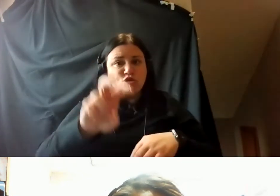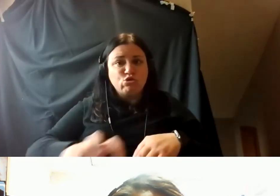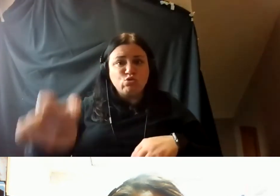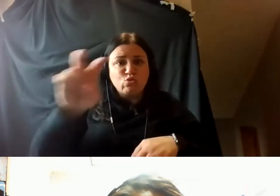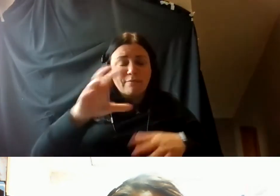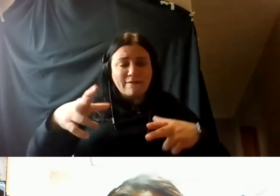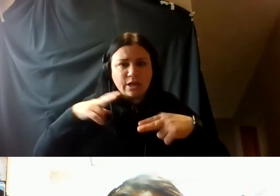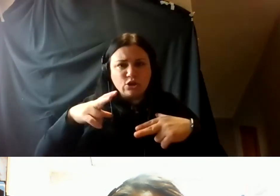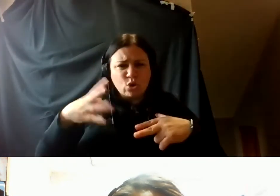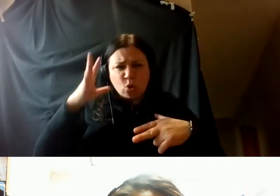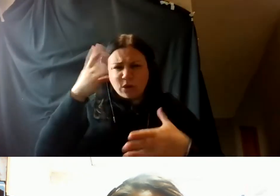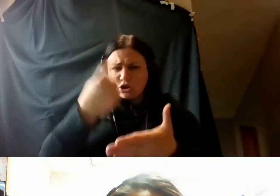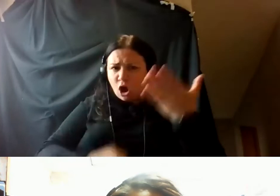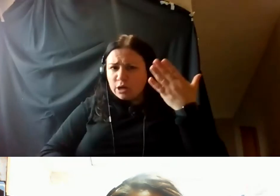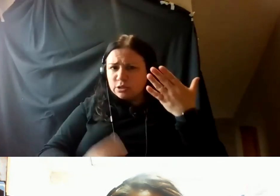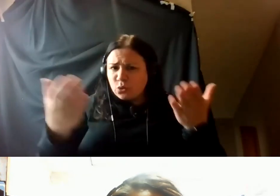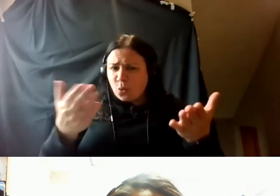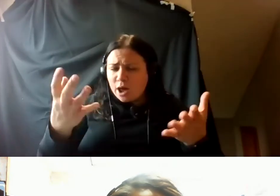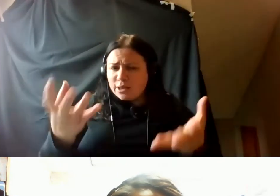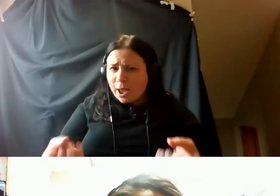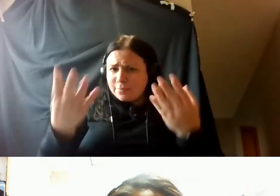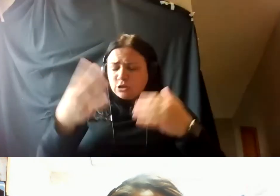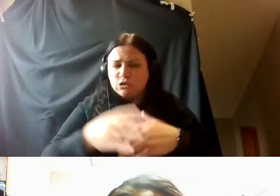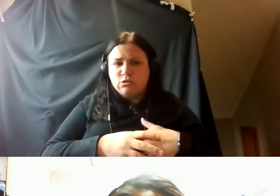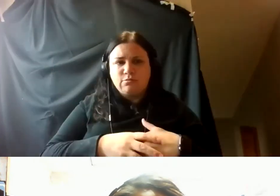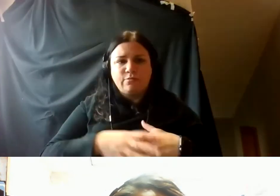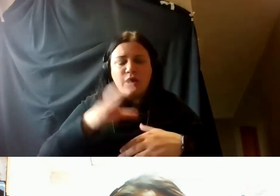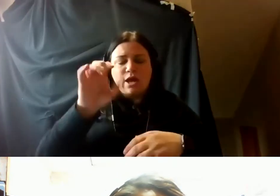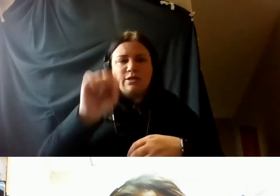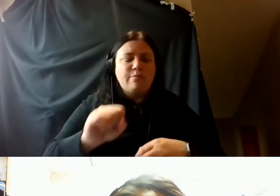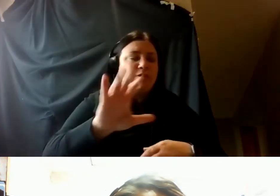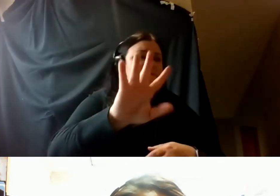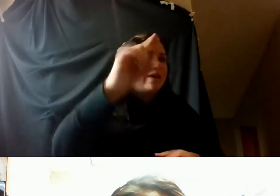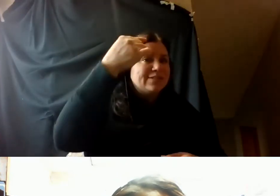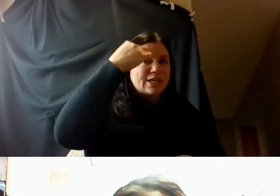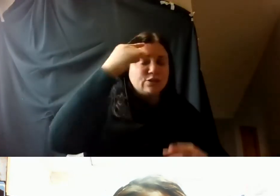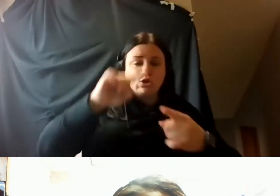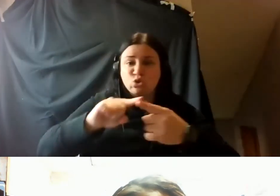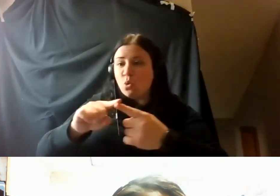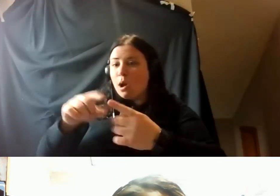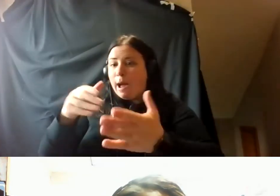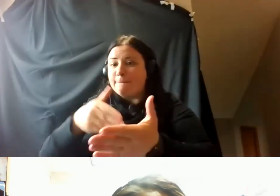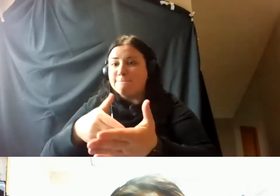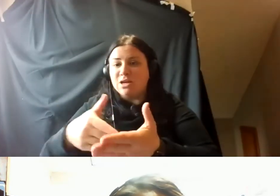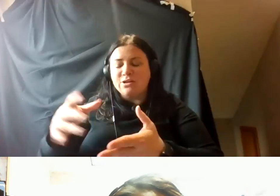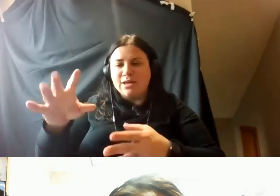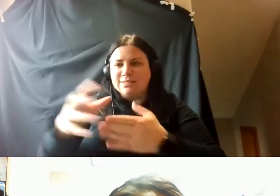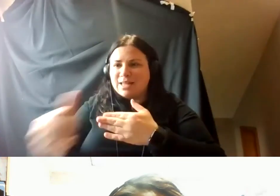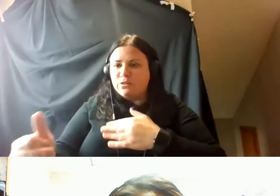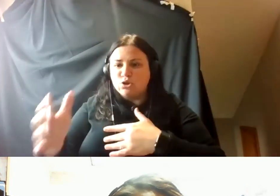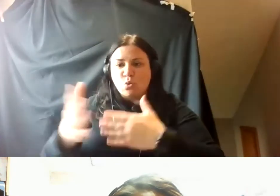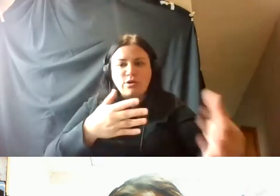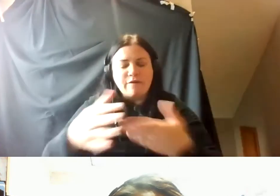us? This could be like from 5 cents to $1 million, whatever number that you